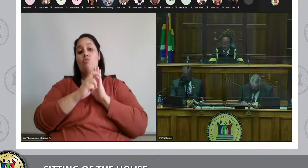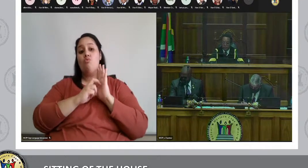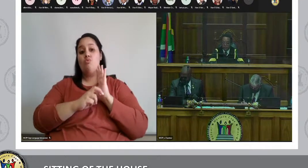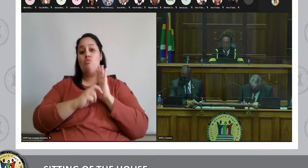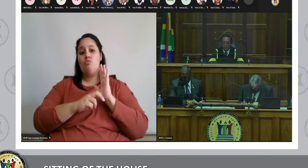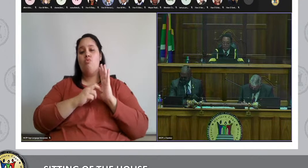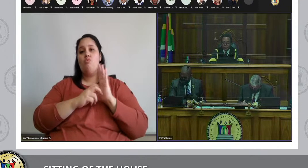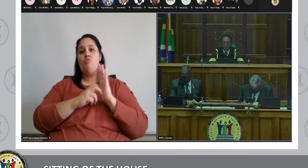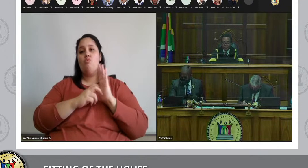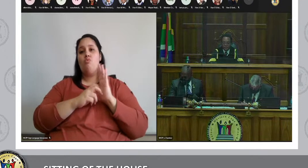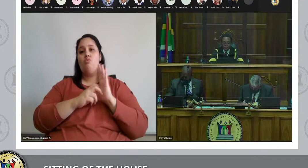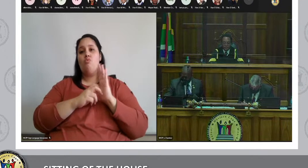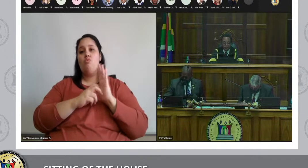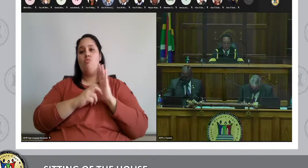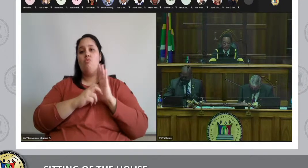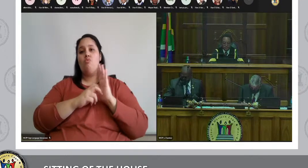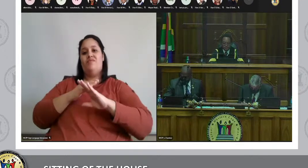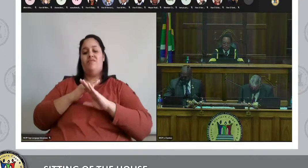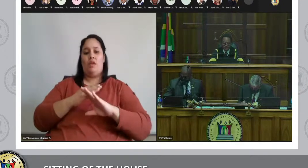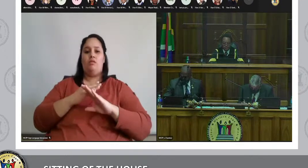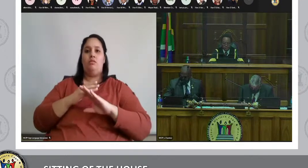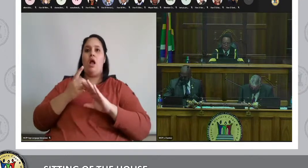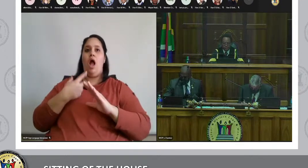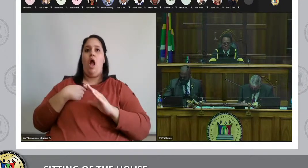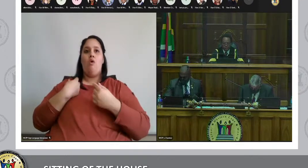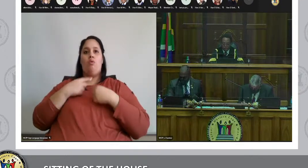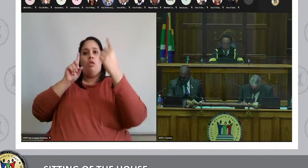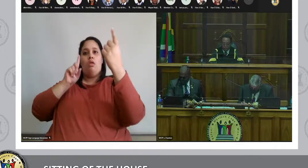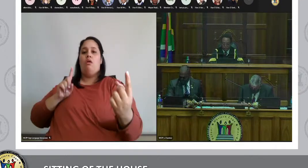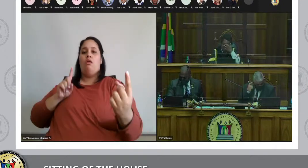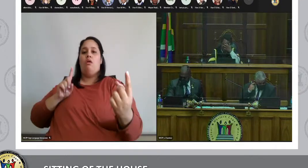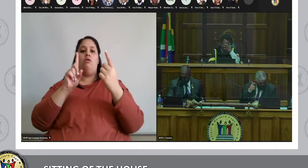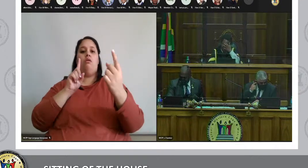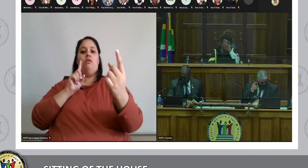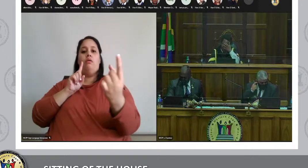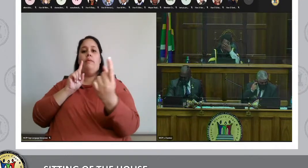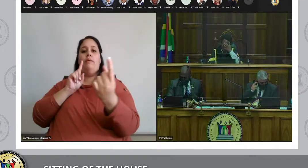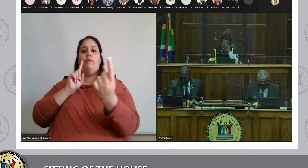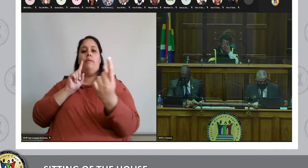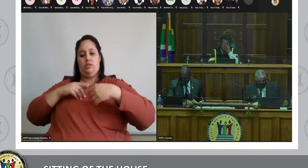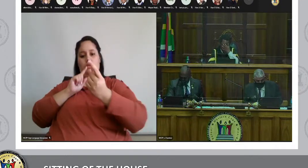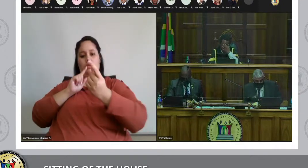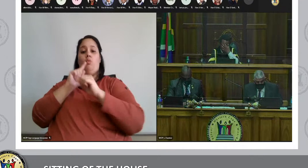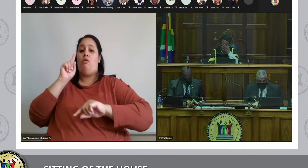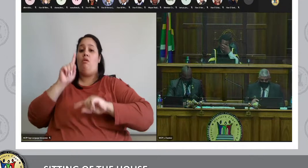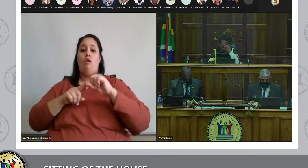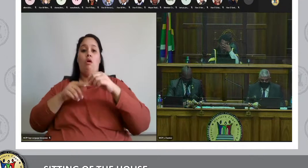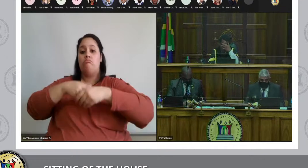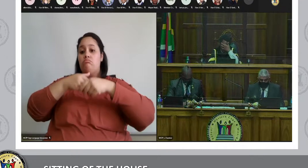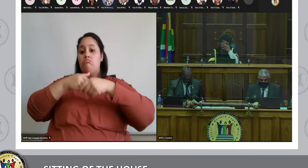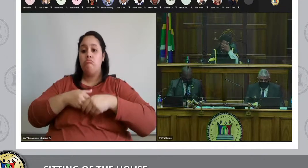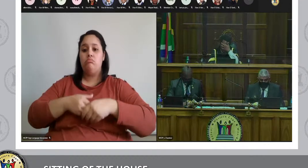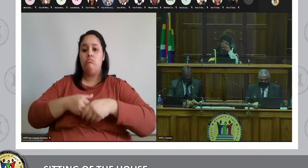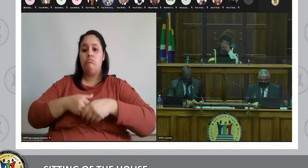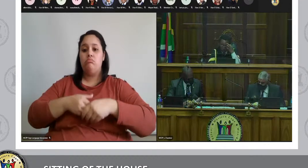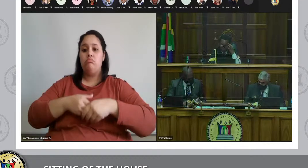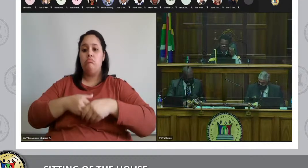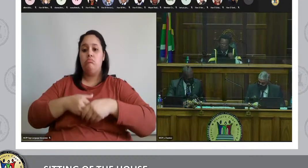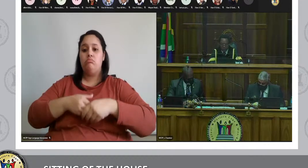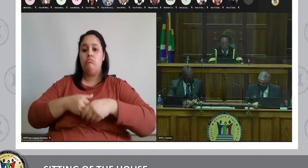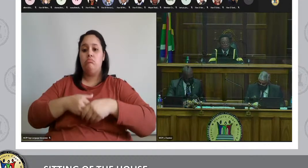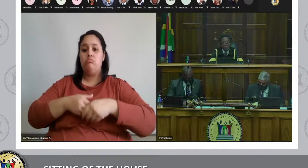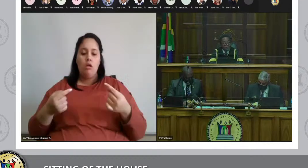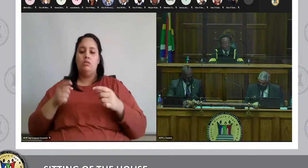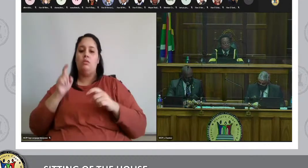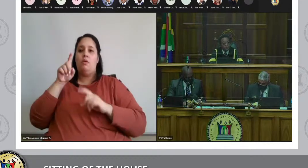instincts to connect with other human beings physically and socially. We may no longer shake hands or hug when we greet. We must keep